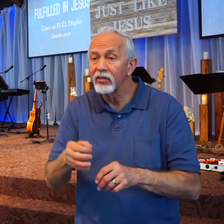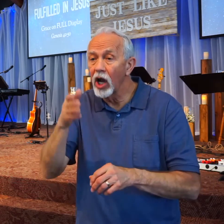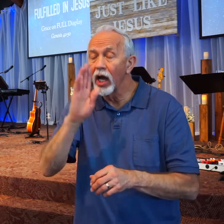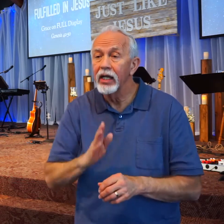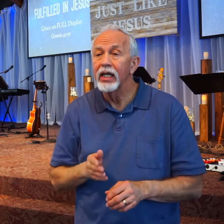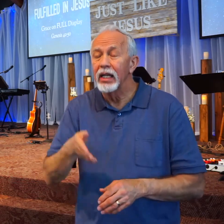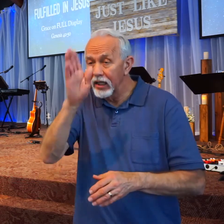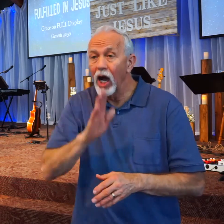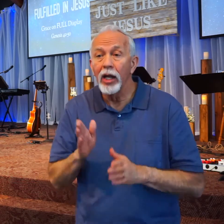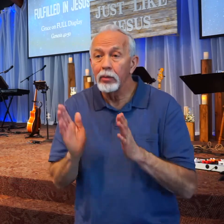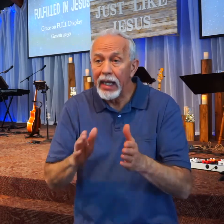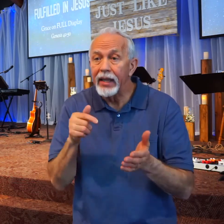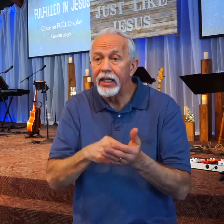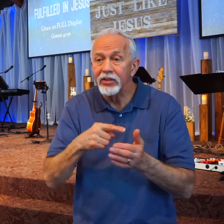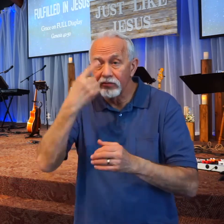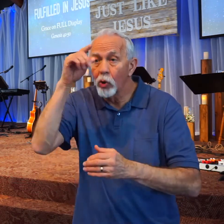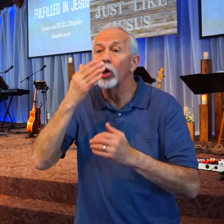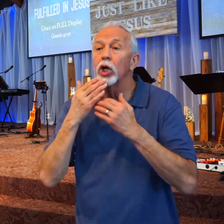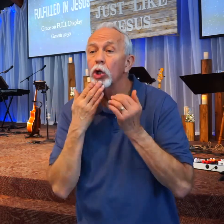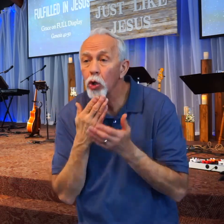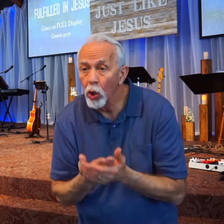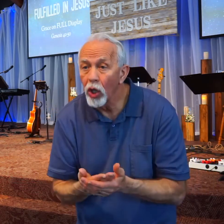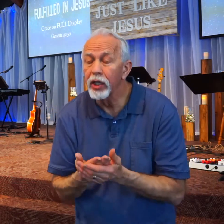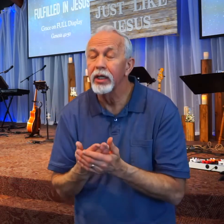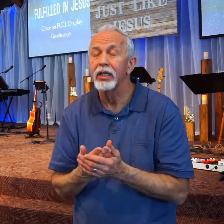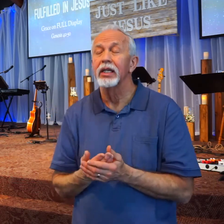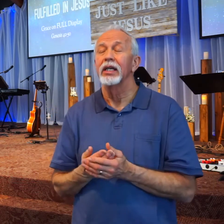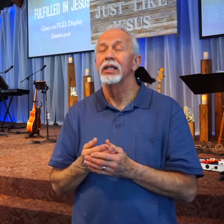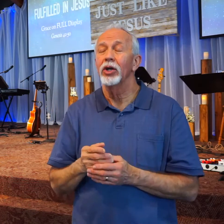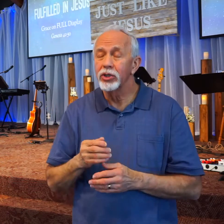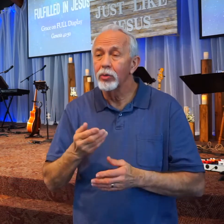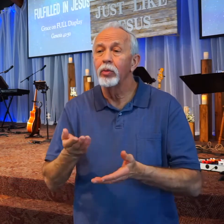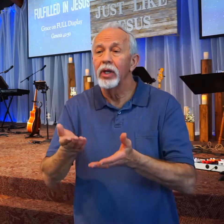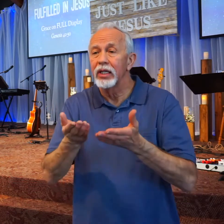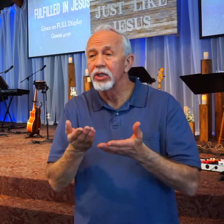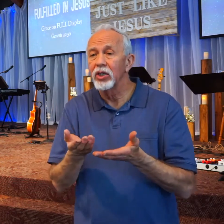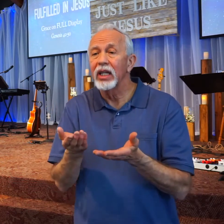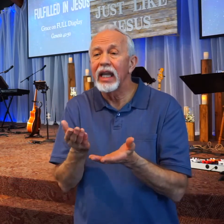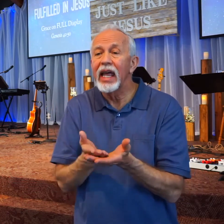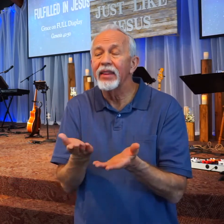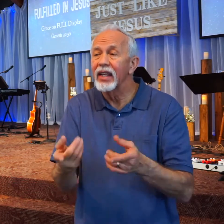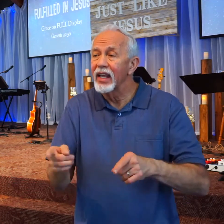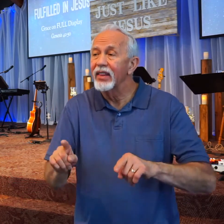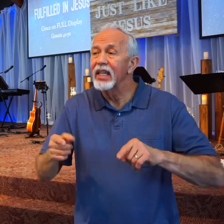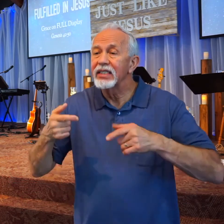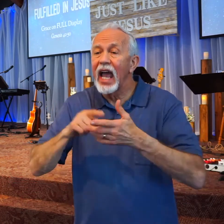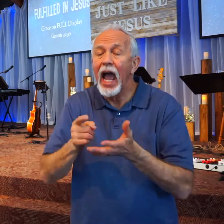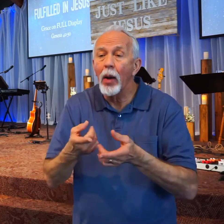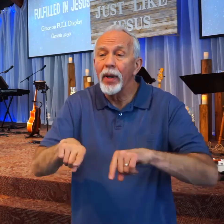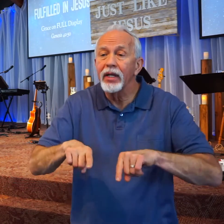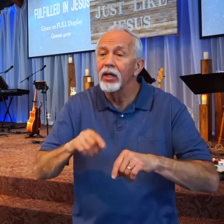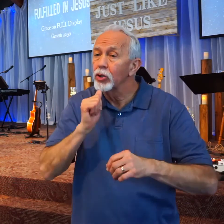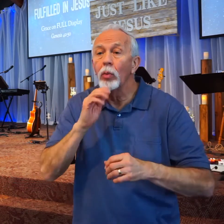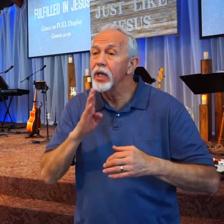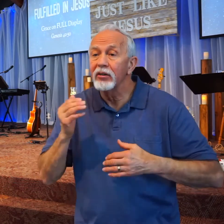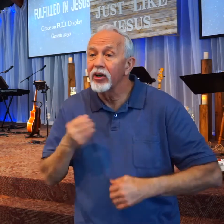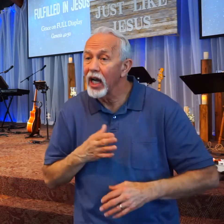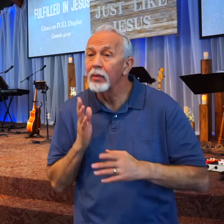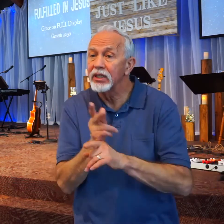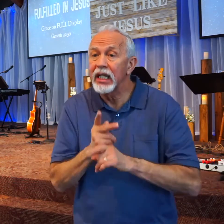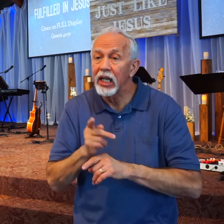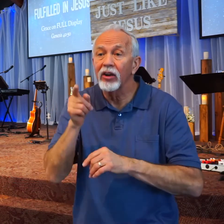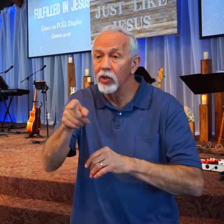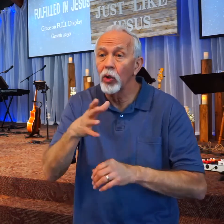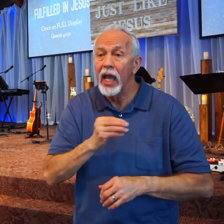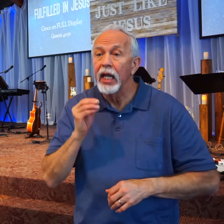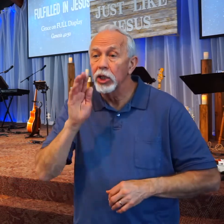God planned it for good to bring about the present result, the survival of my people. Therefore, don't be afraid. I will take care of you and your